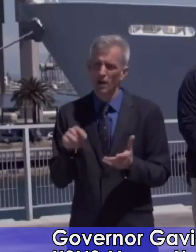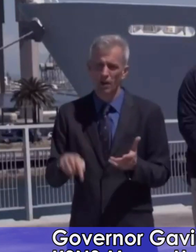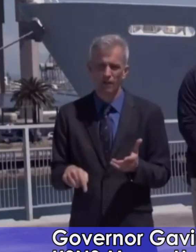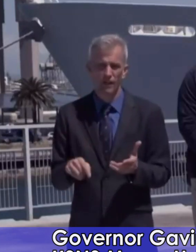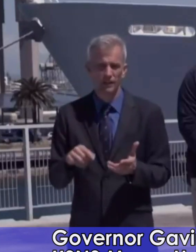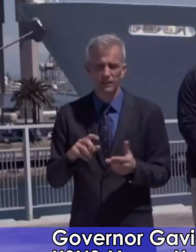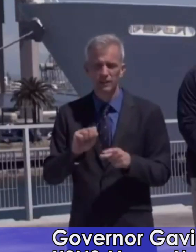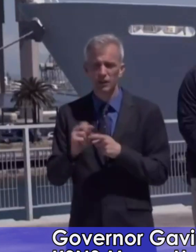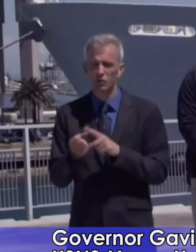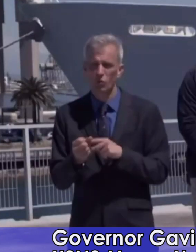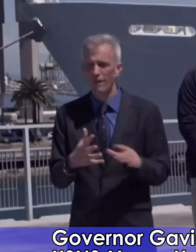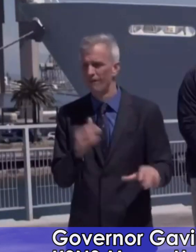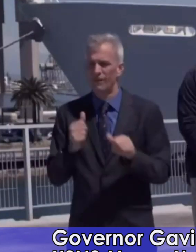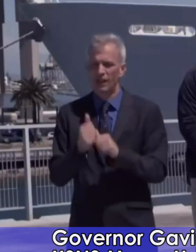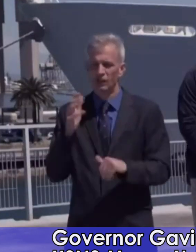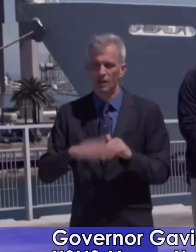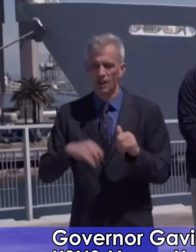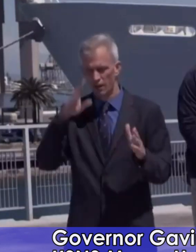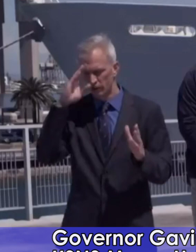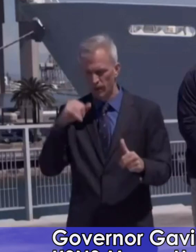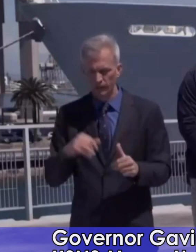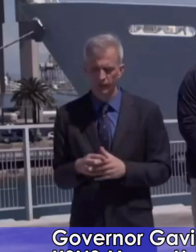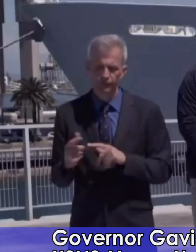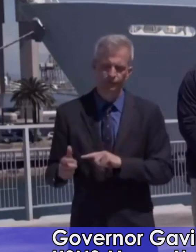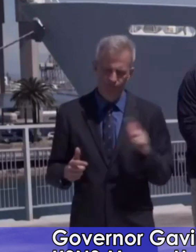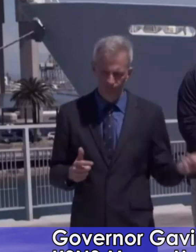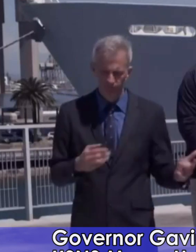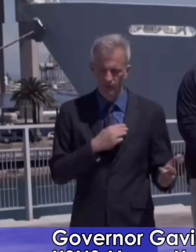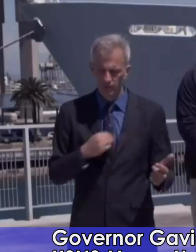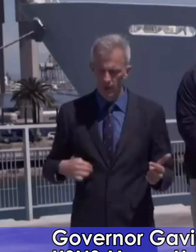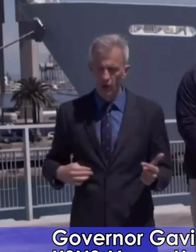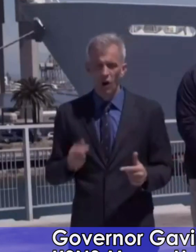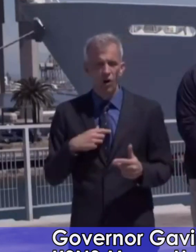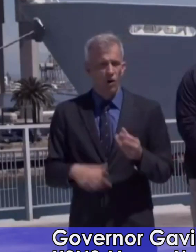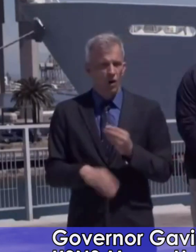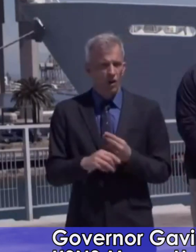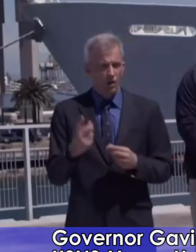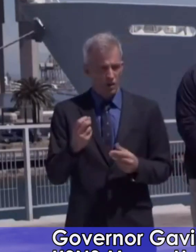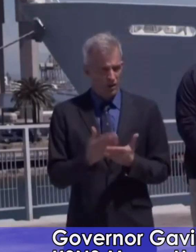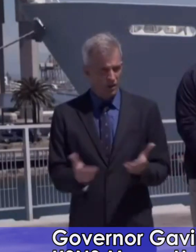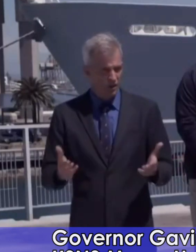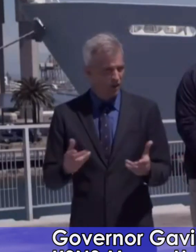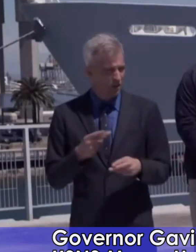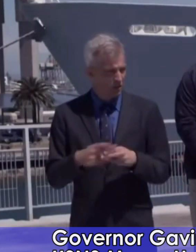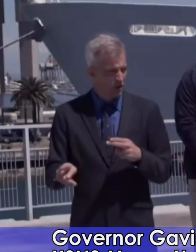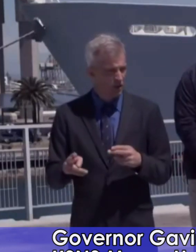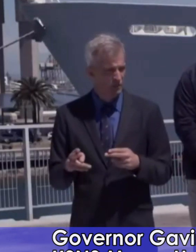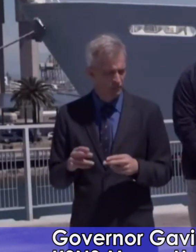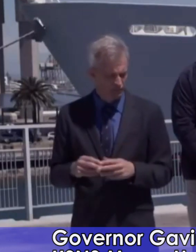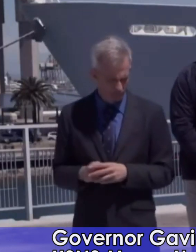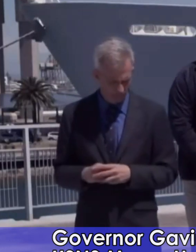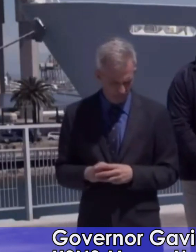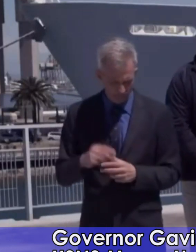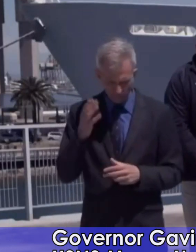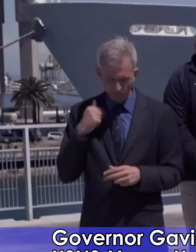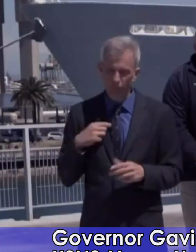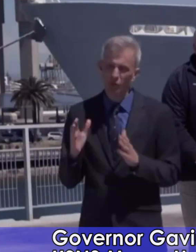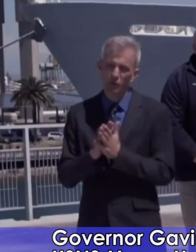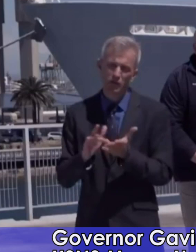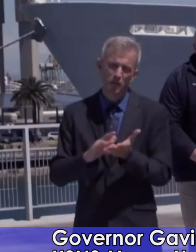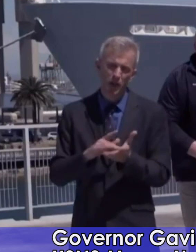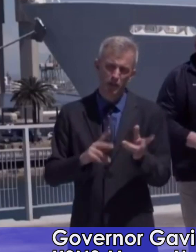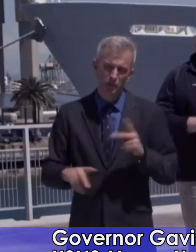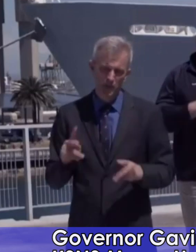expected. Yeah. I just want to add one thing to that very briefly. Since we asked for medical personnel 2 nights ago